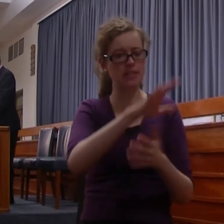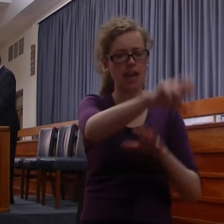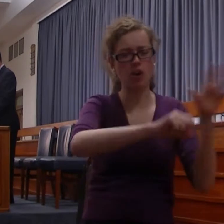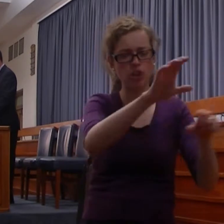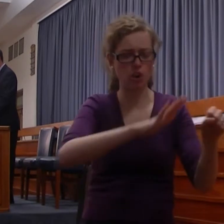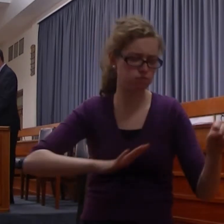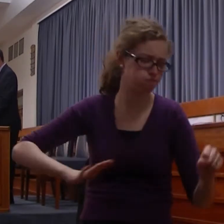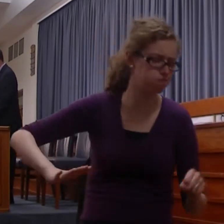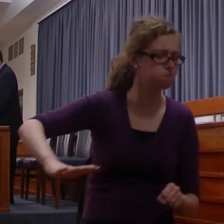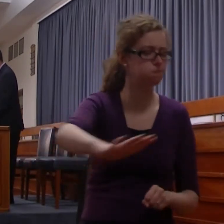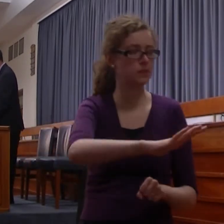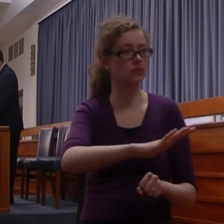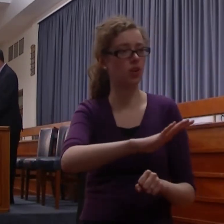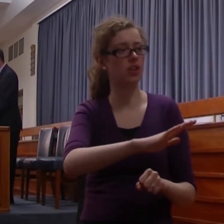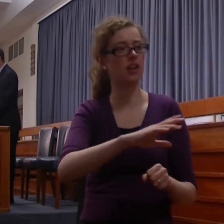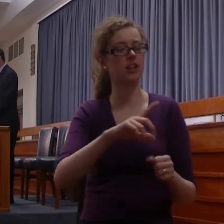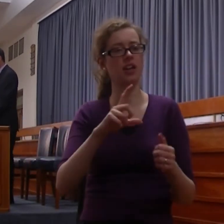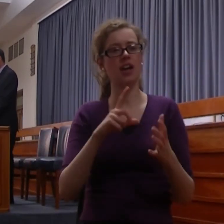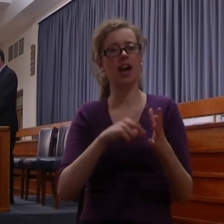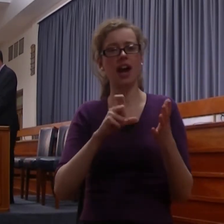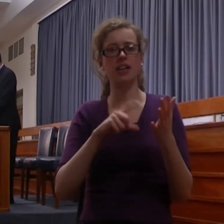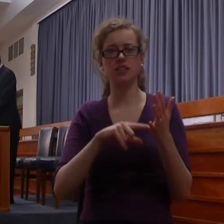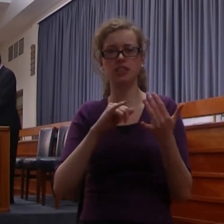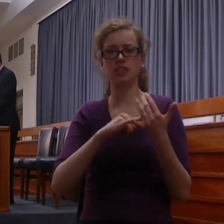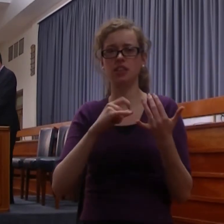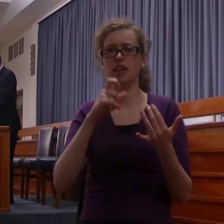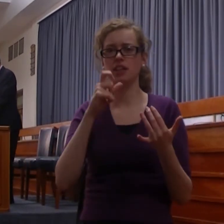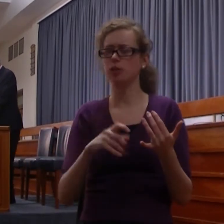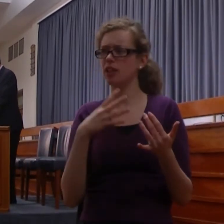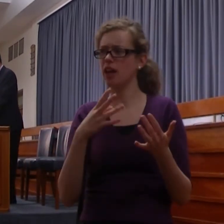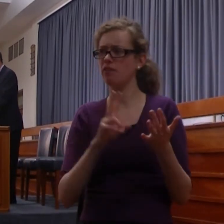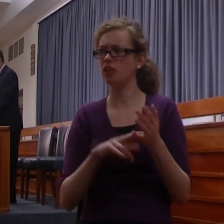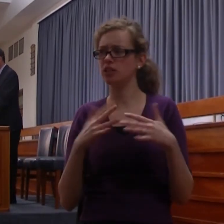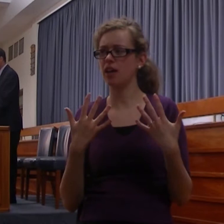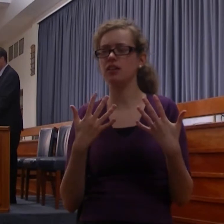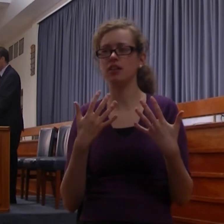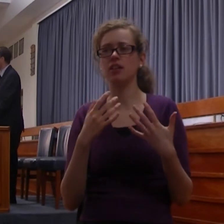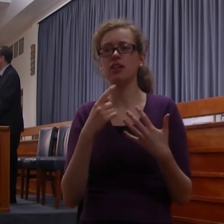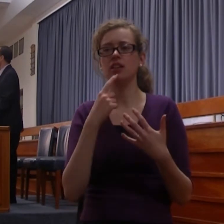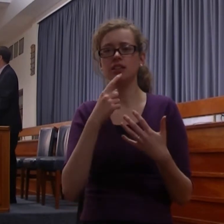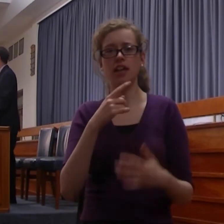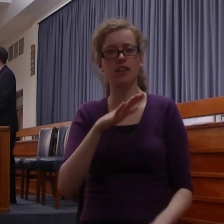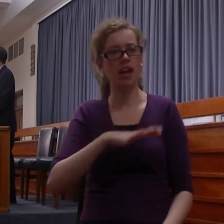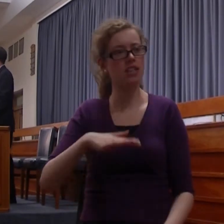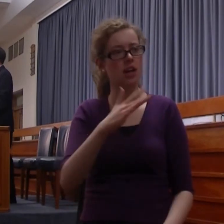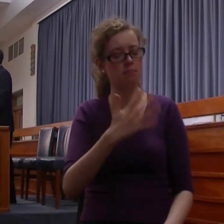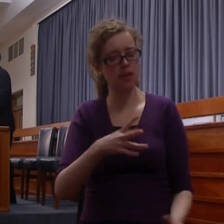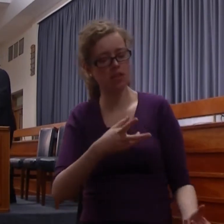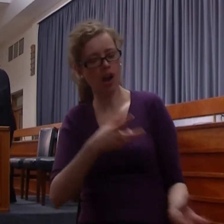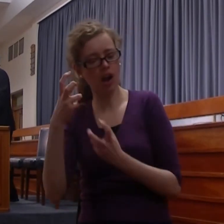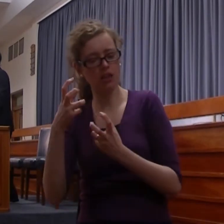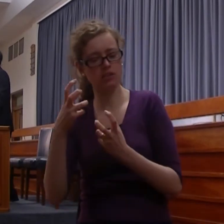center to evangelize the whole region. And in Acts 19, verse 10, it is said that, "And they